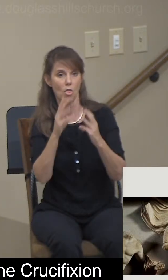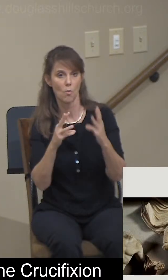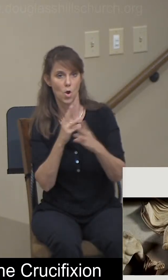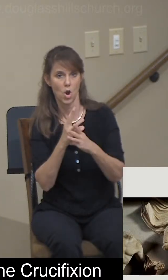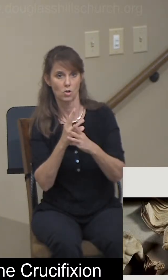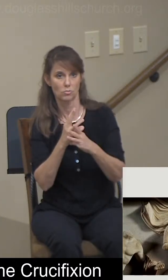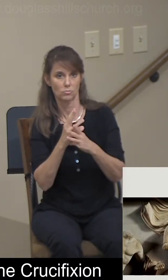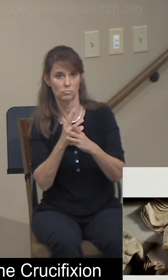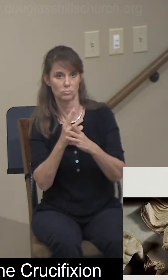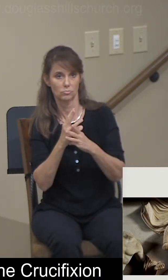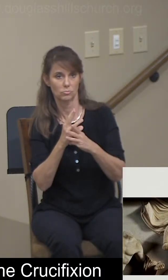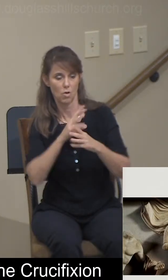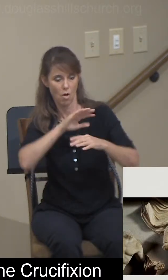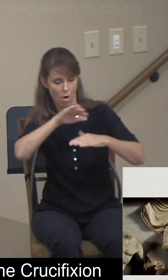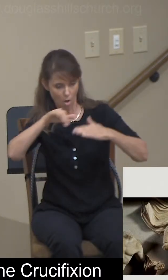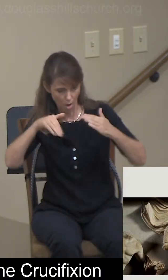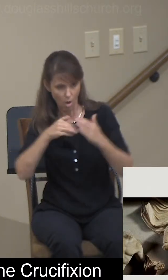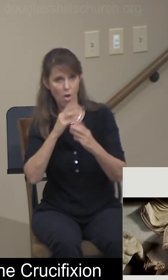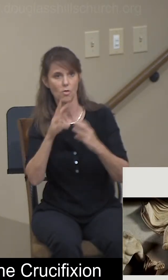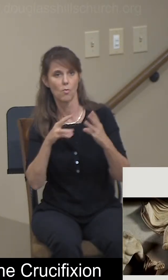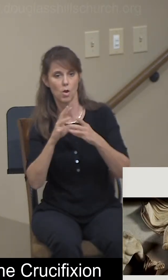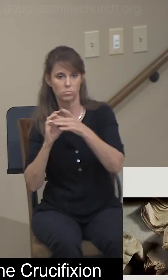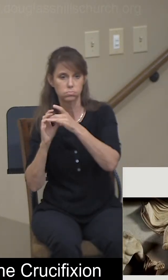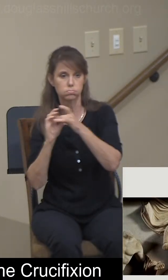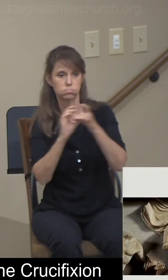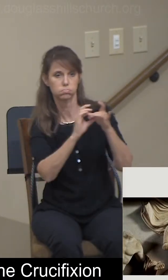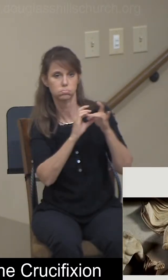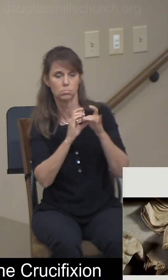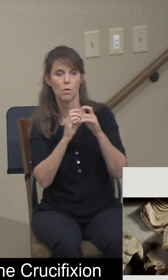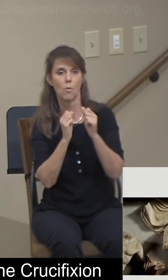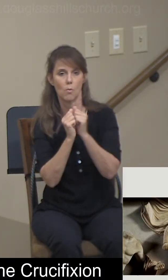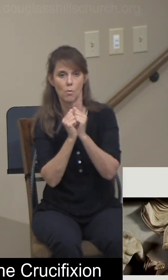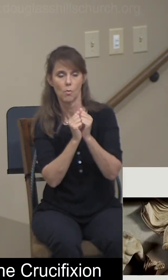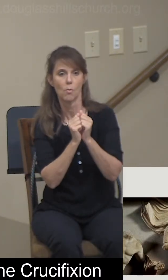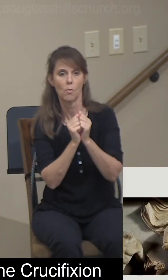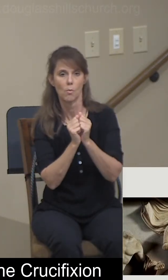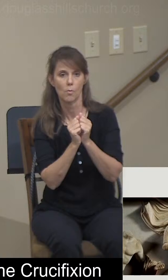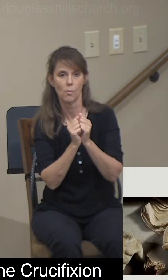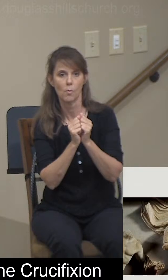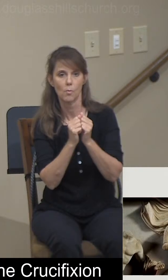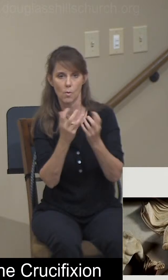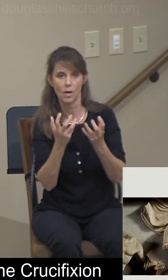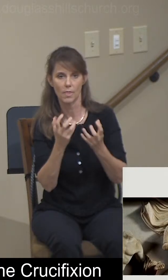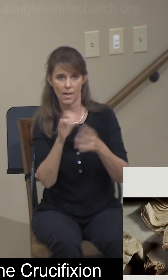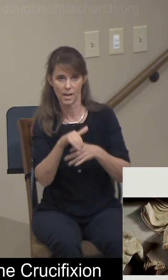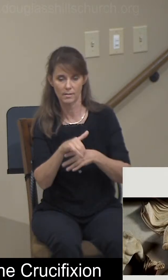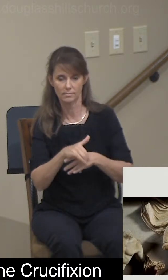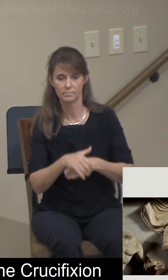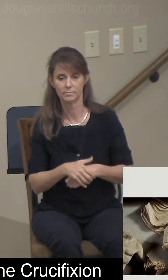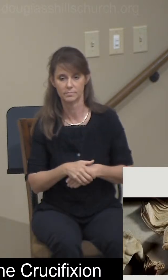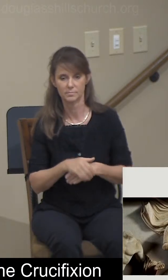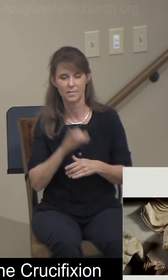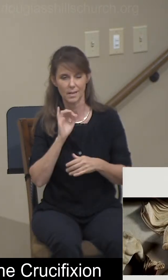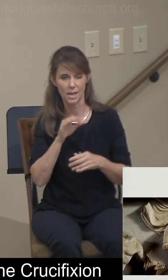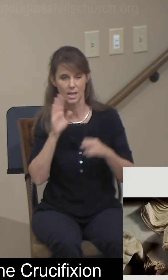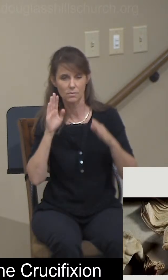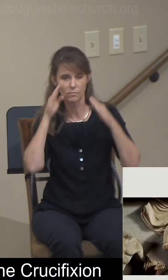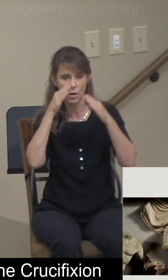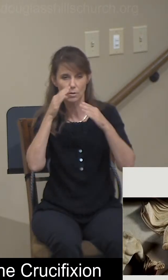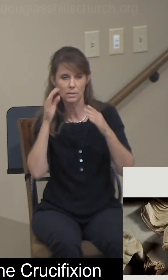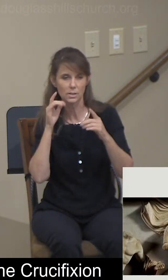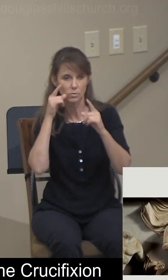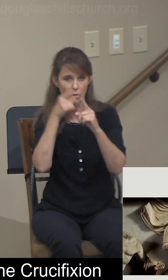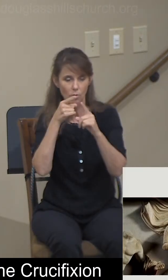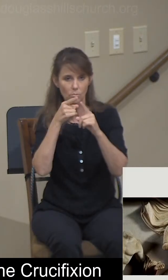be understood as a series of revolutions and counter-revolutions, which is a process of reading history that I encourage you to adopt, there is